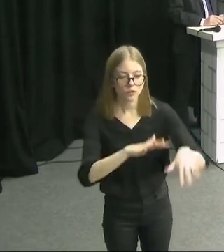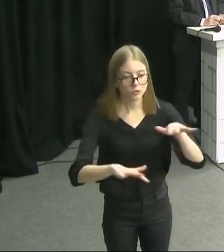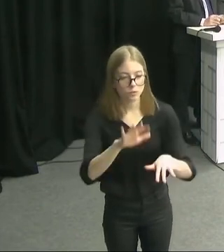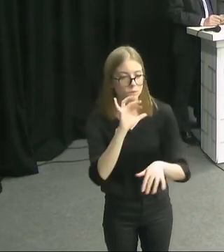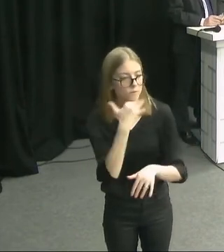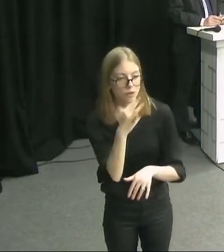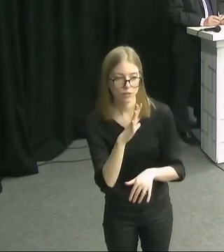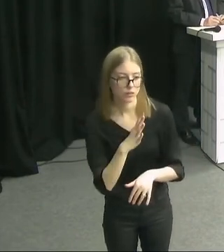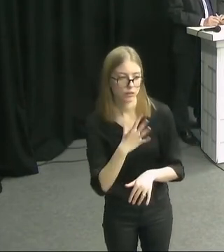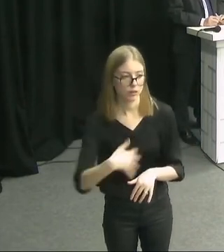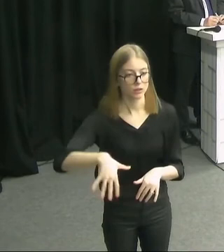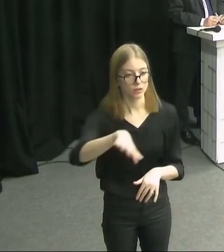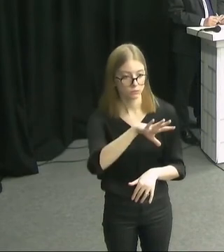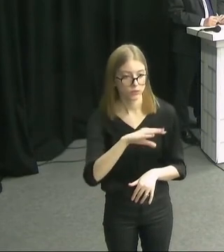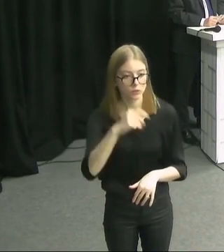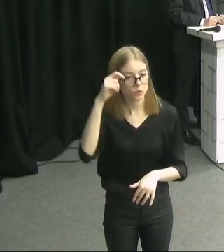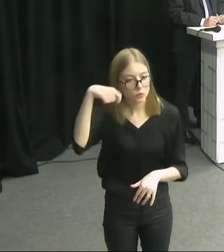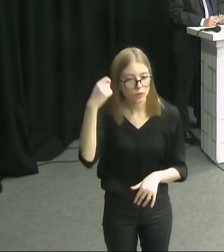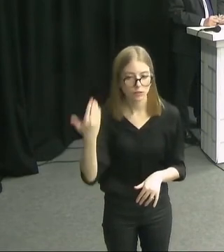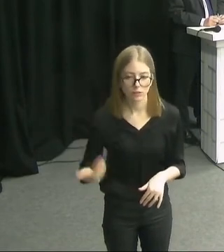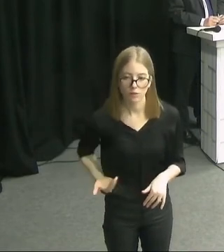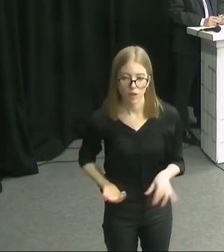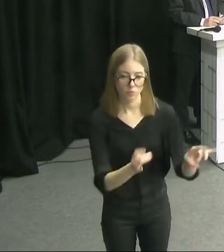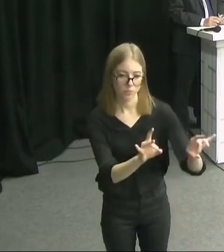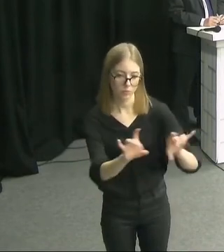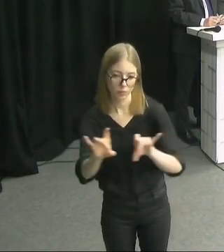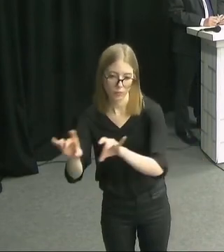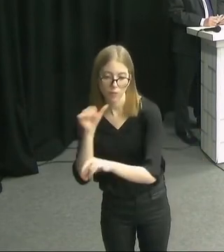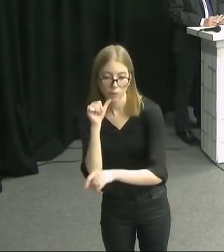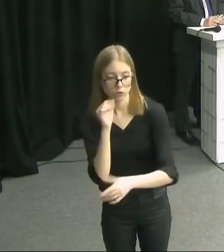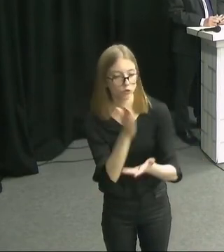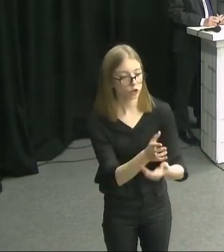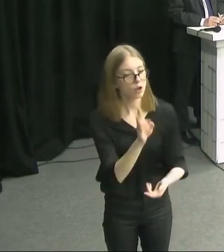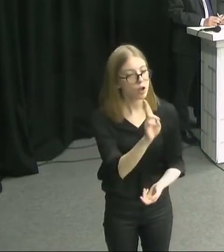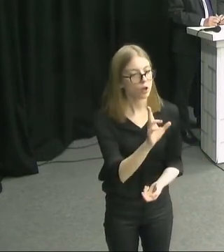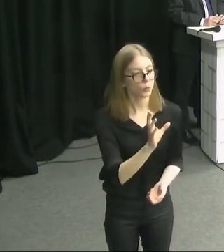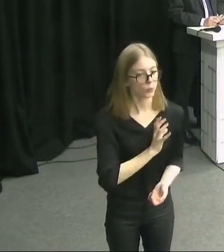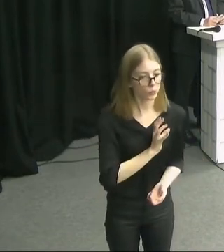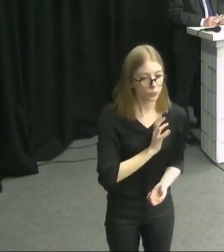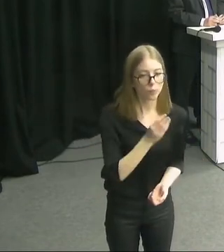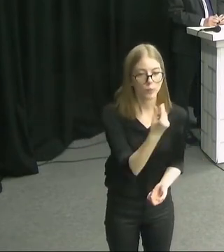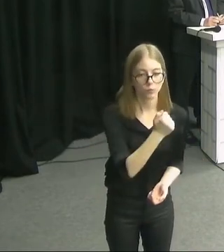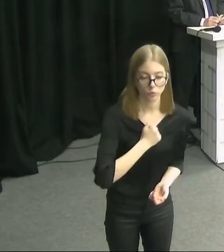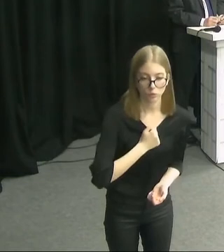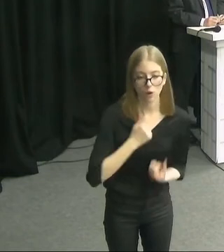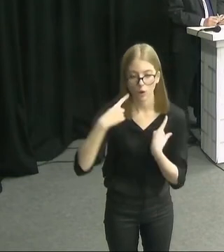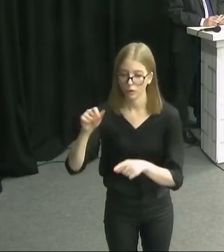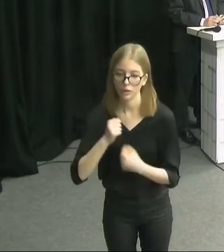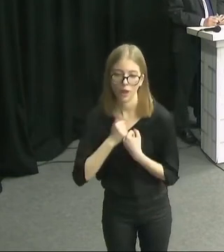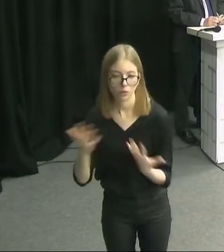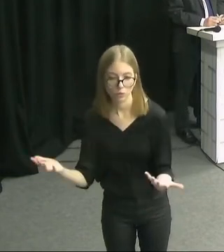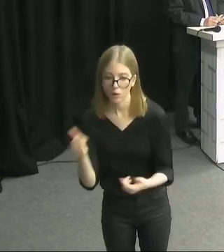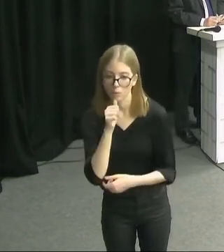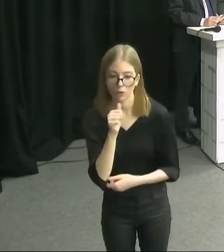Professor Arturas, well, I can't evaluate the financial situation of students because everyone has a different